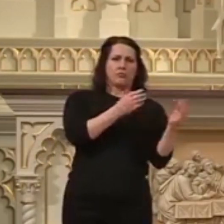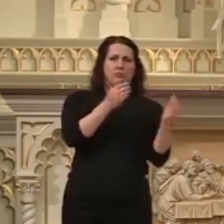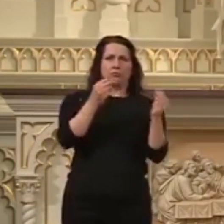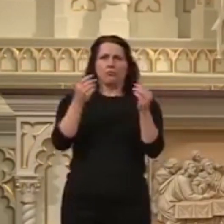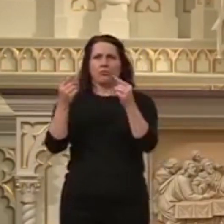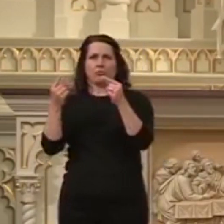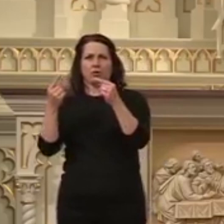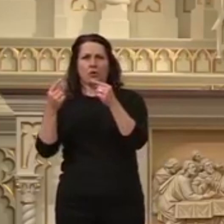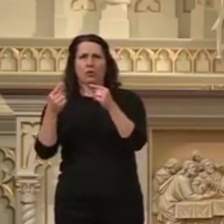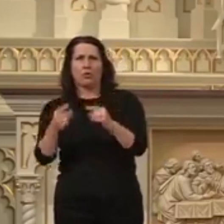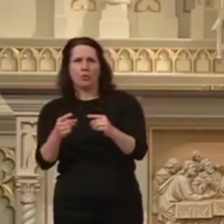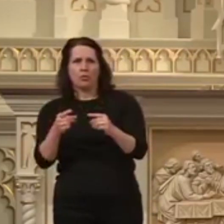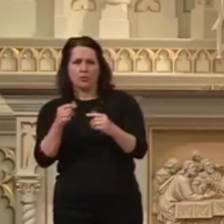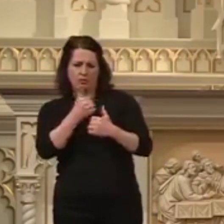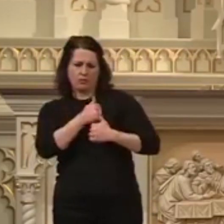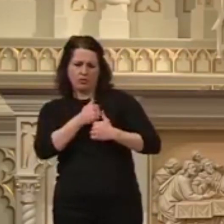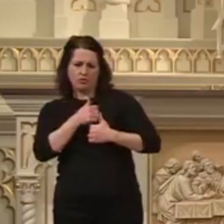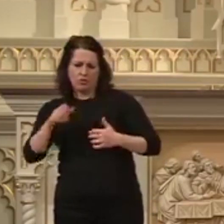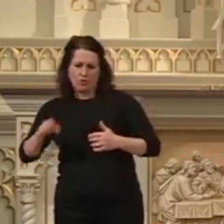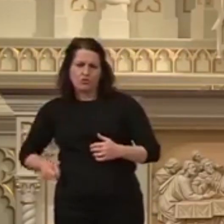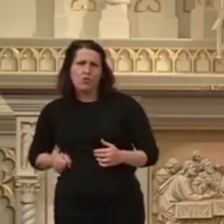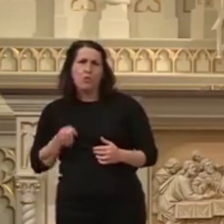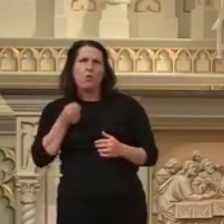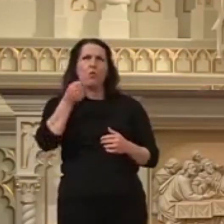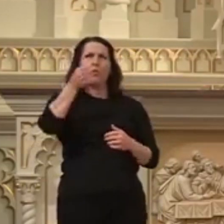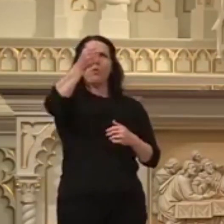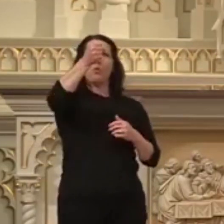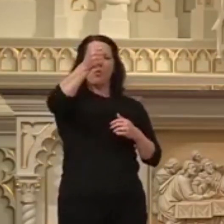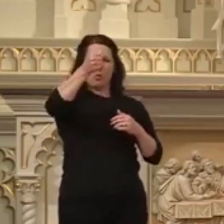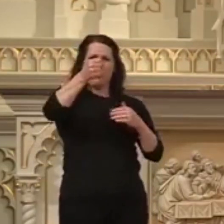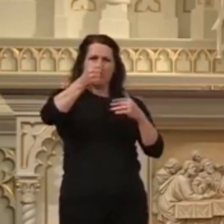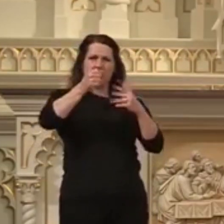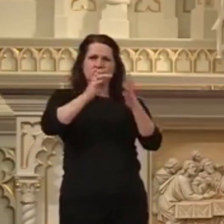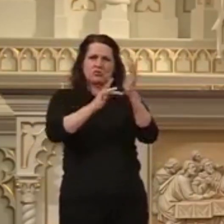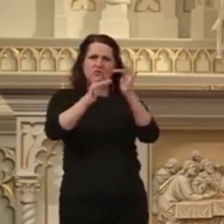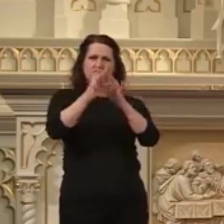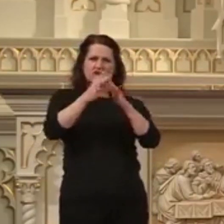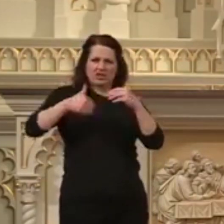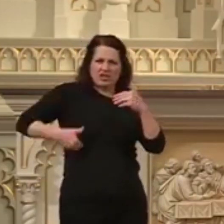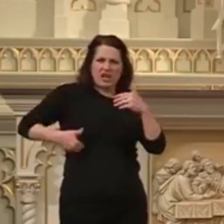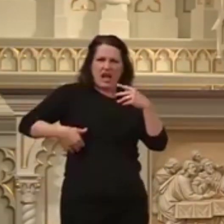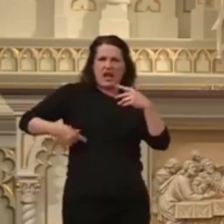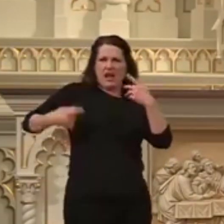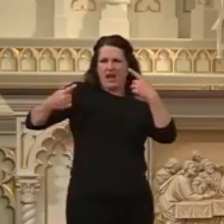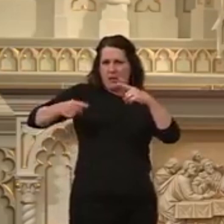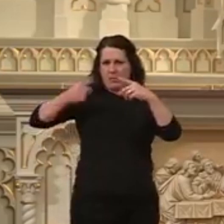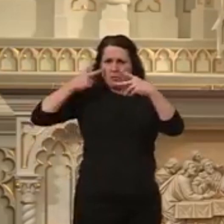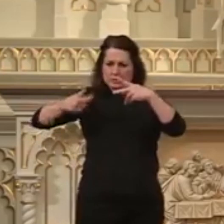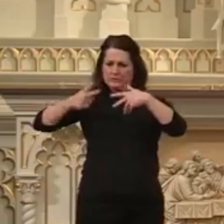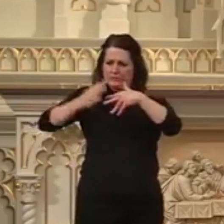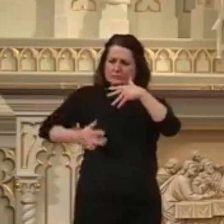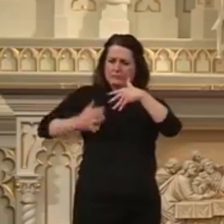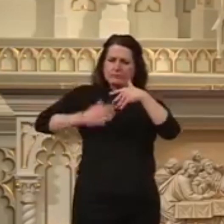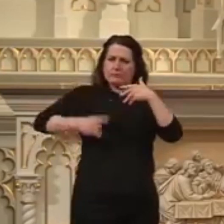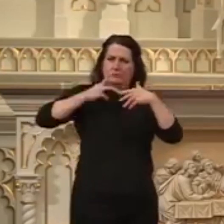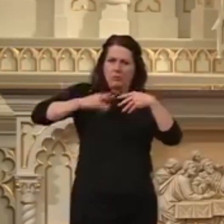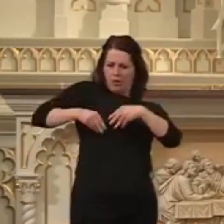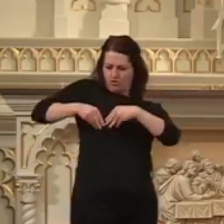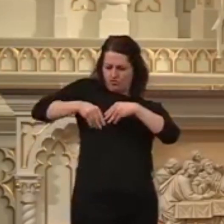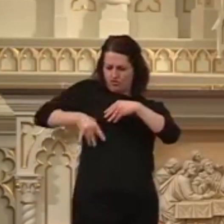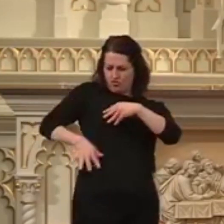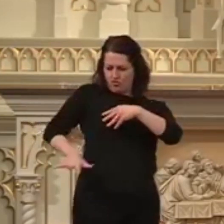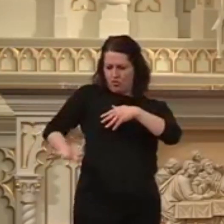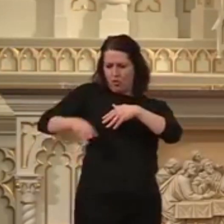Jesus and water and blood poured from his side.